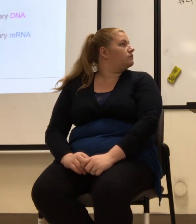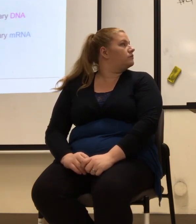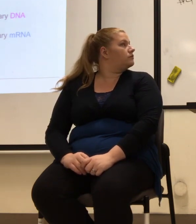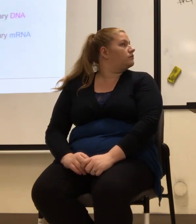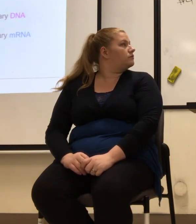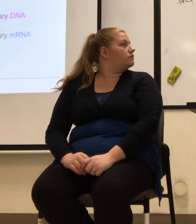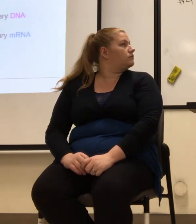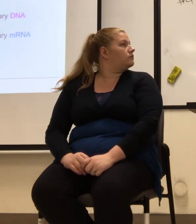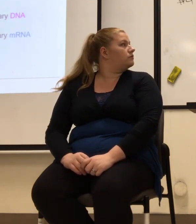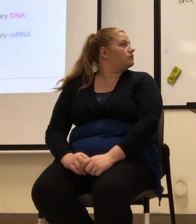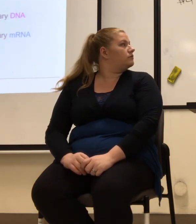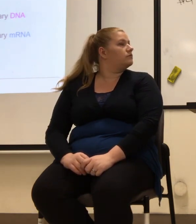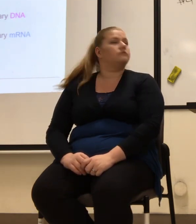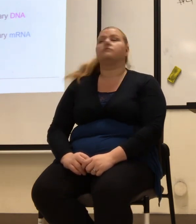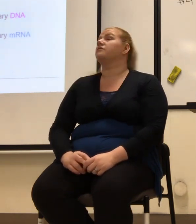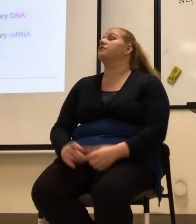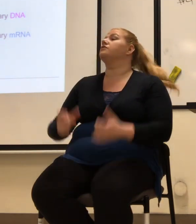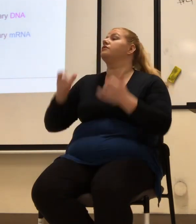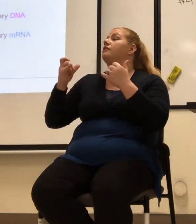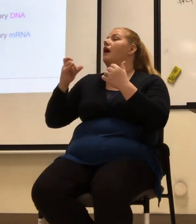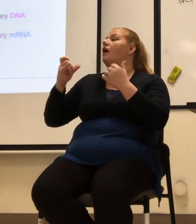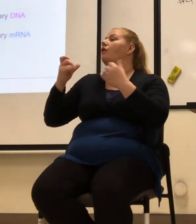basically, now let's make the mRNA.